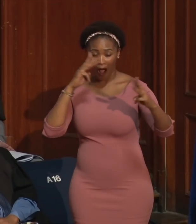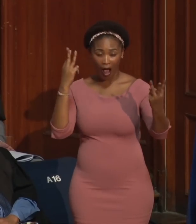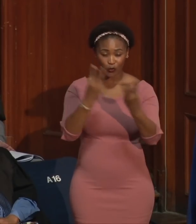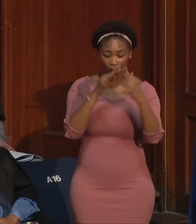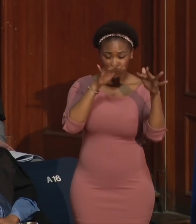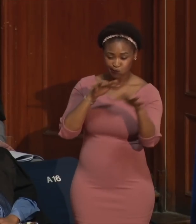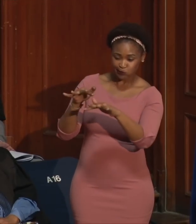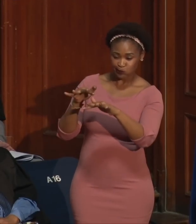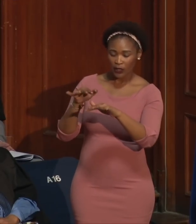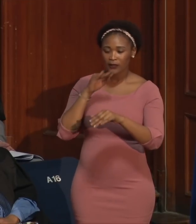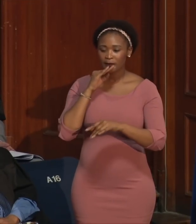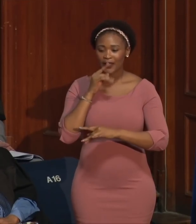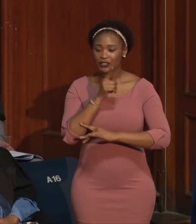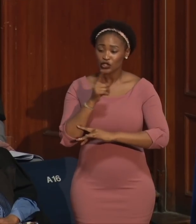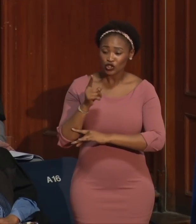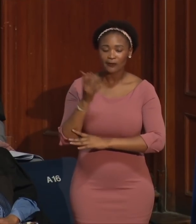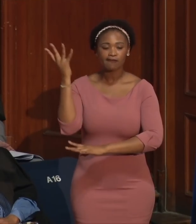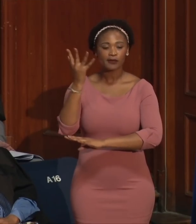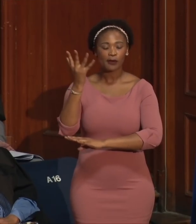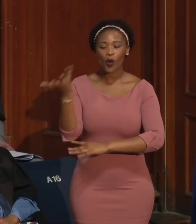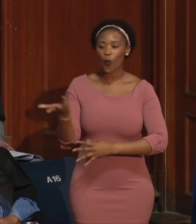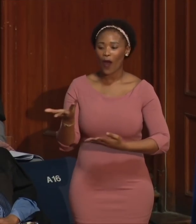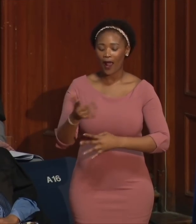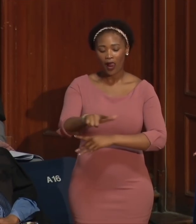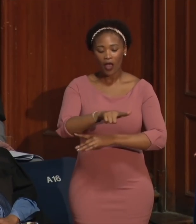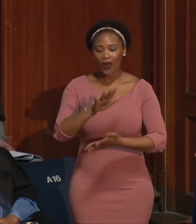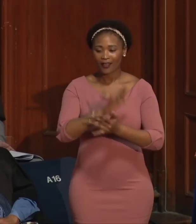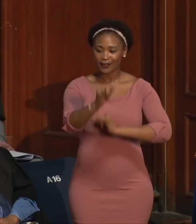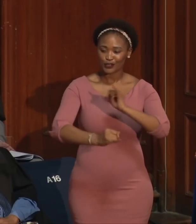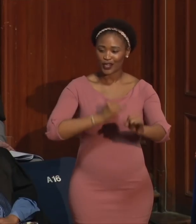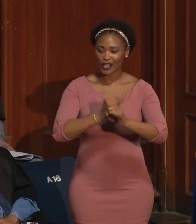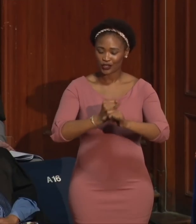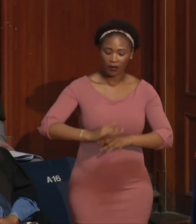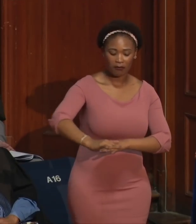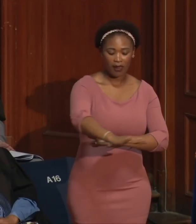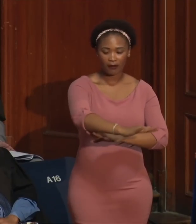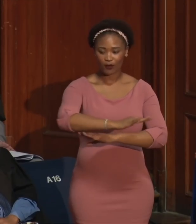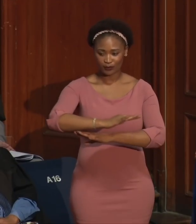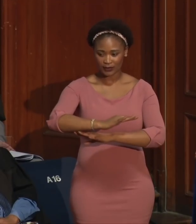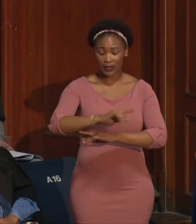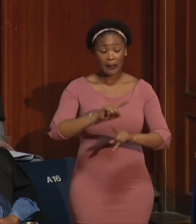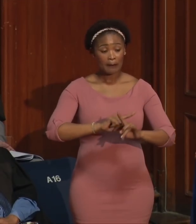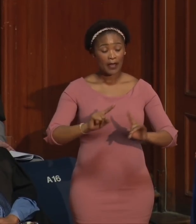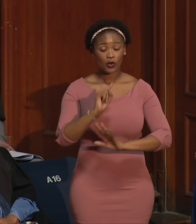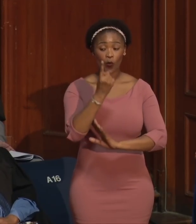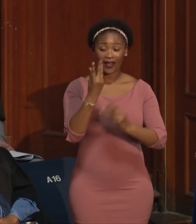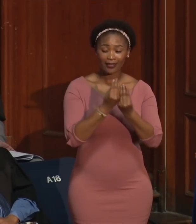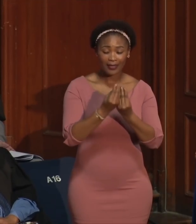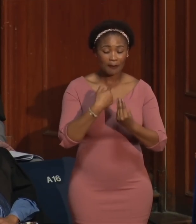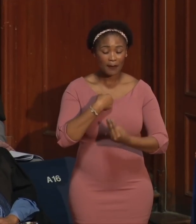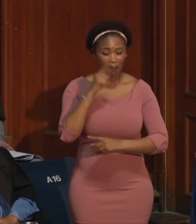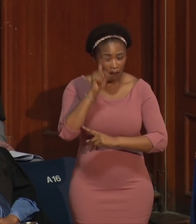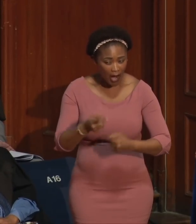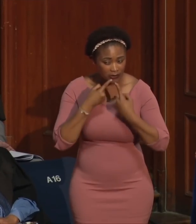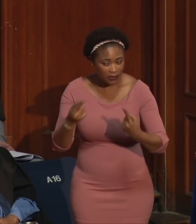regularly speaks at local and international platforms. But of course, the one thing that I have to highlight